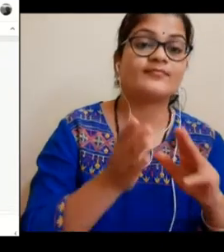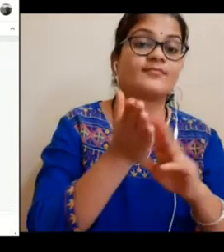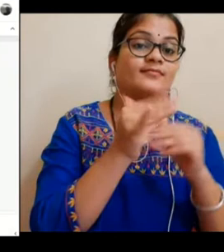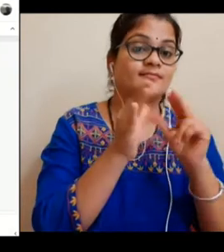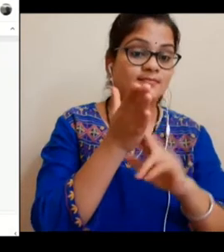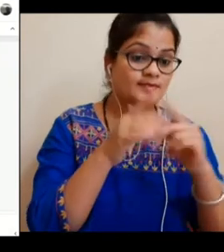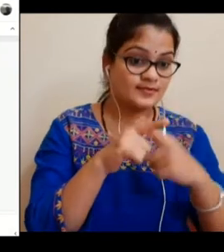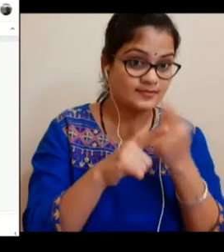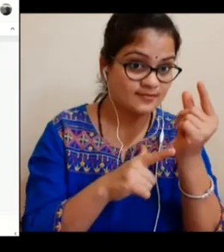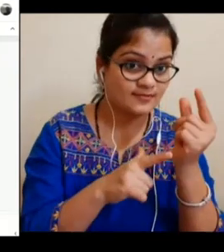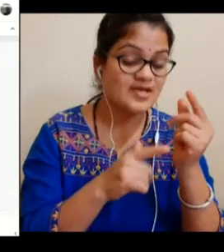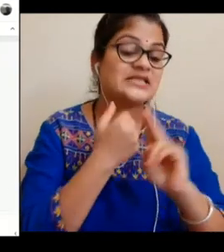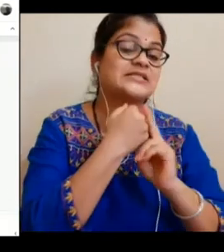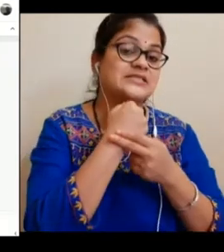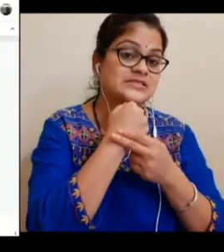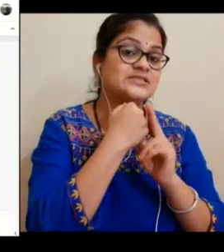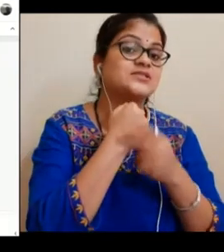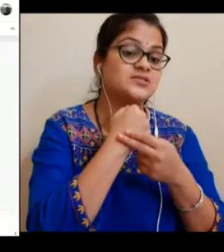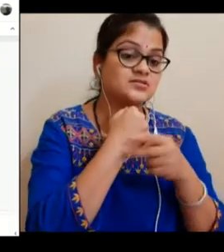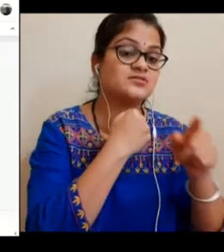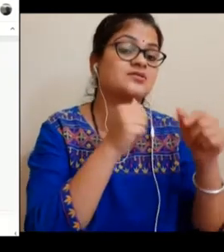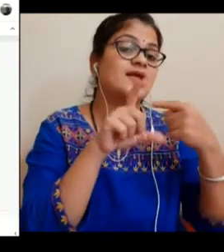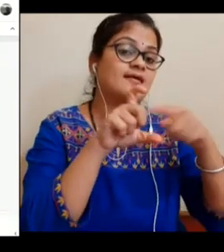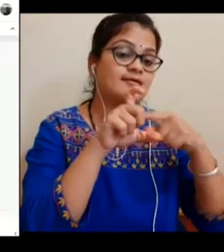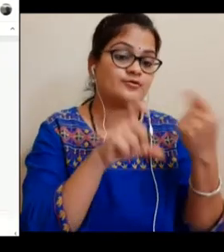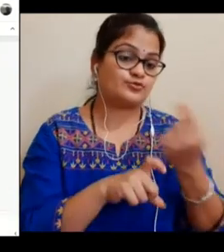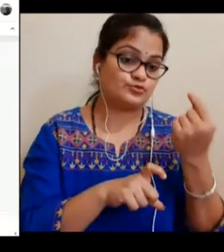you signed into your niche account